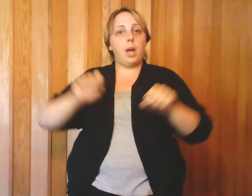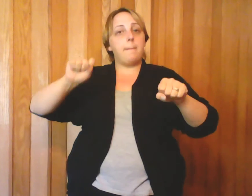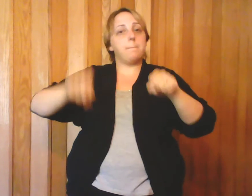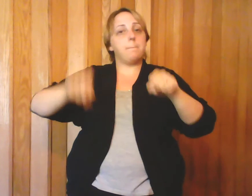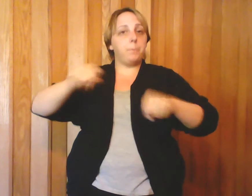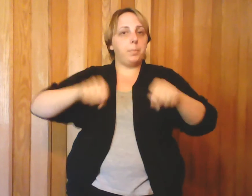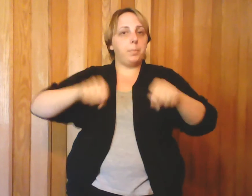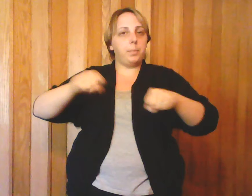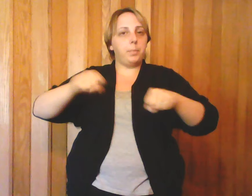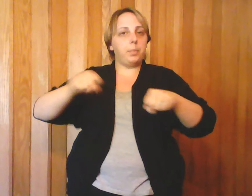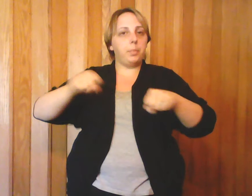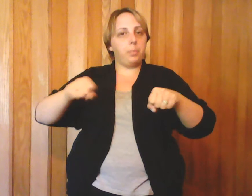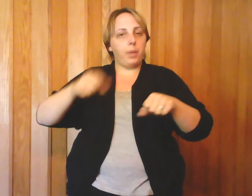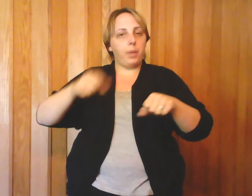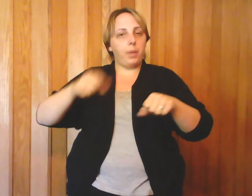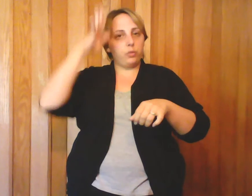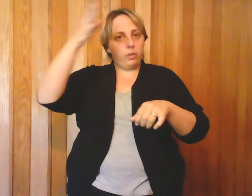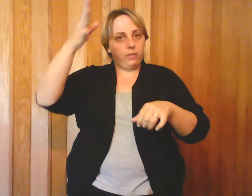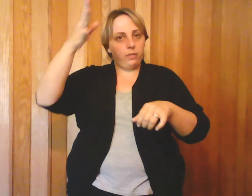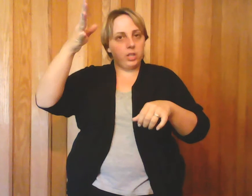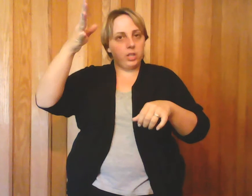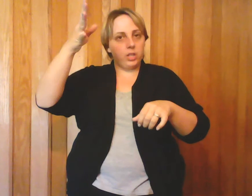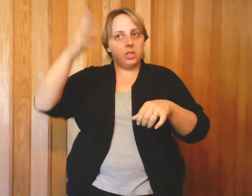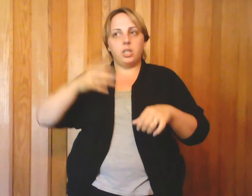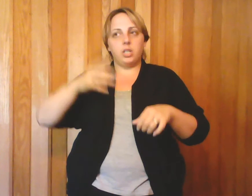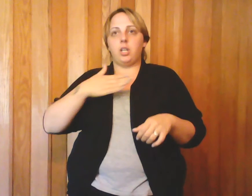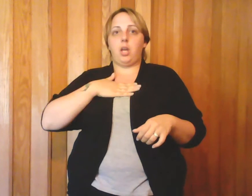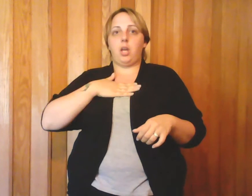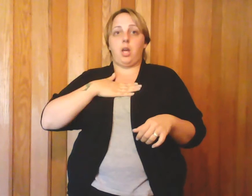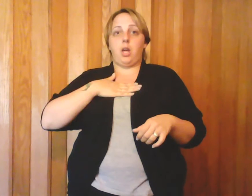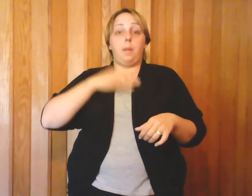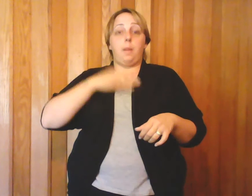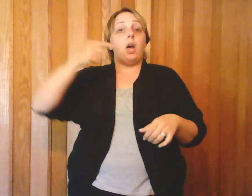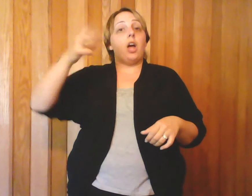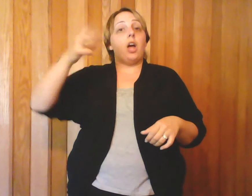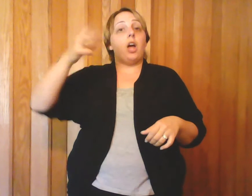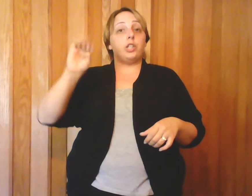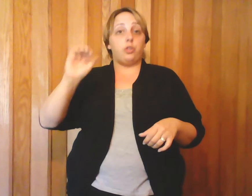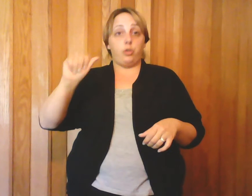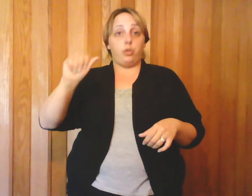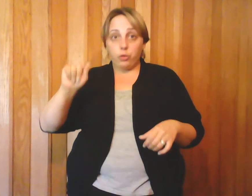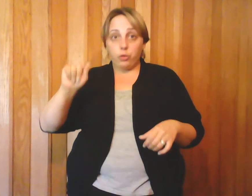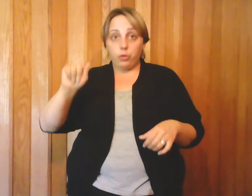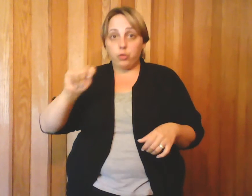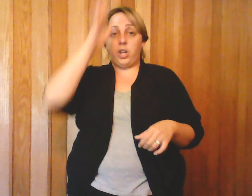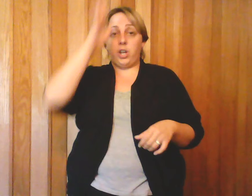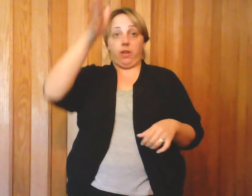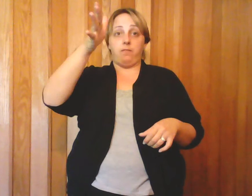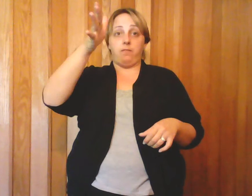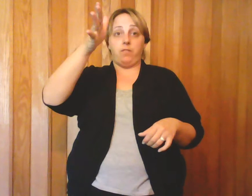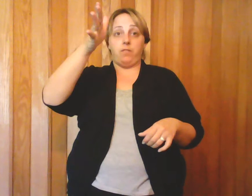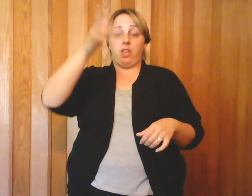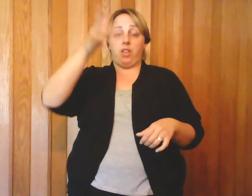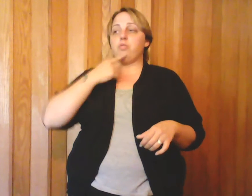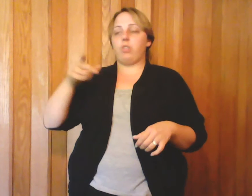dangerous. But he would let her take her Arabian horse over a 6-foot fence. Well, they didn't make it. And she broke both